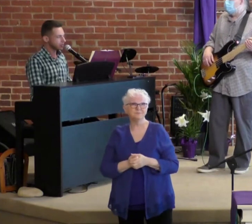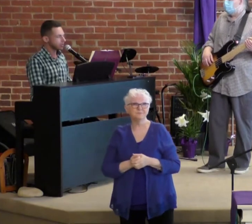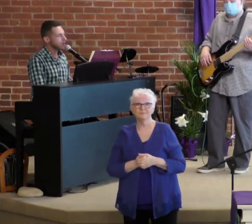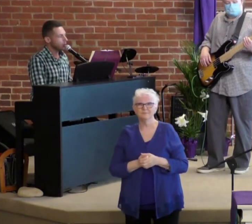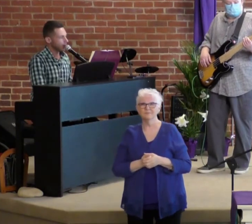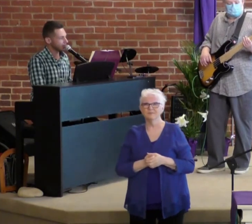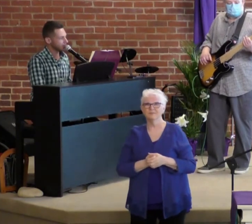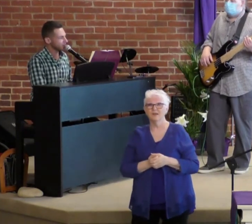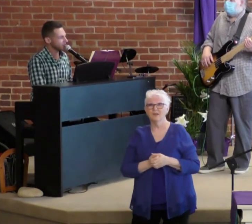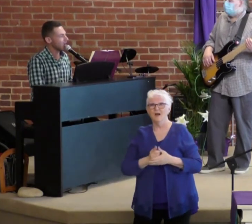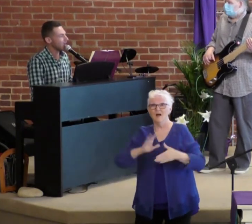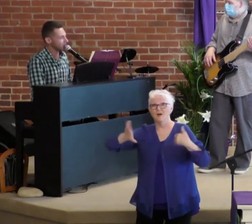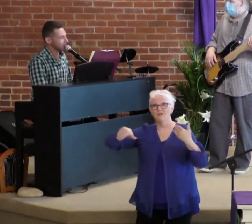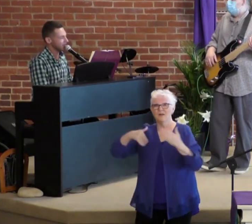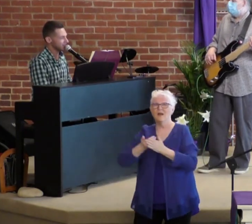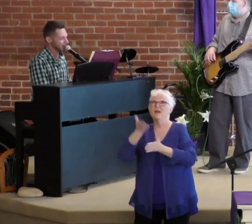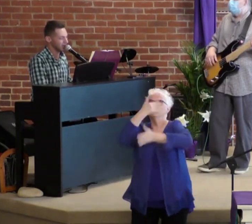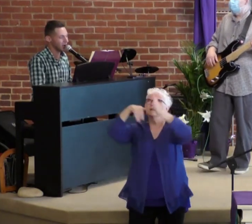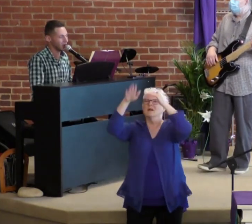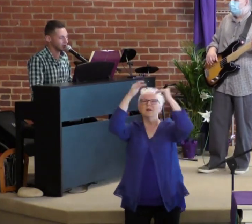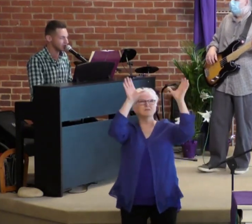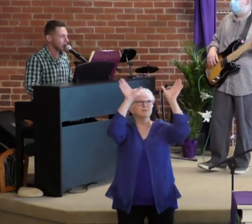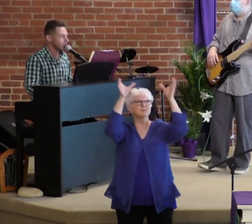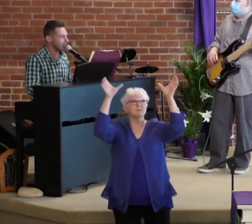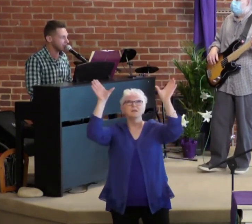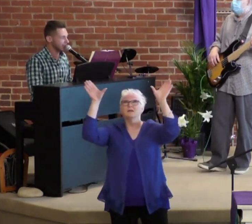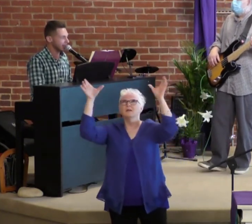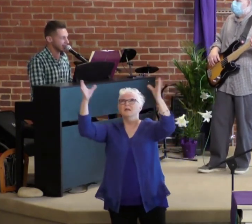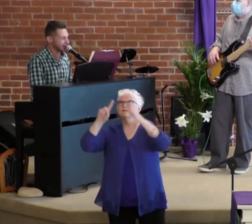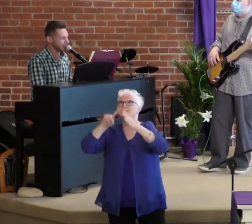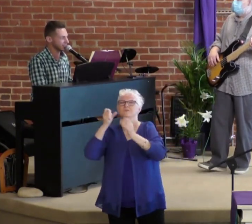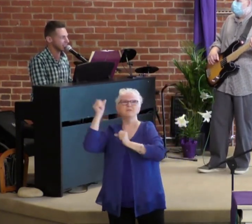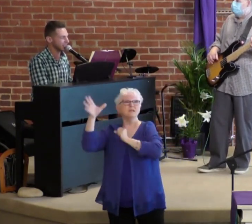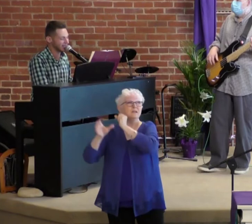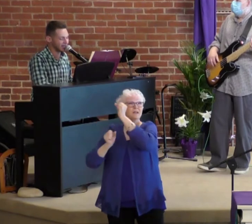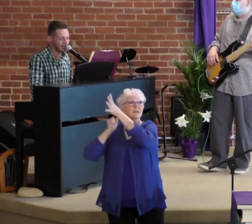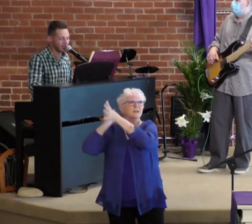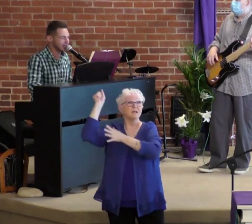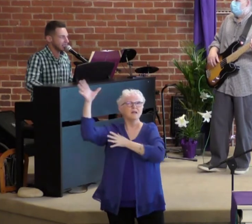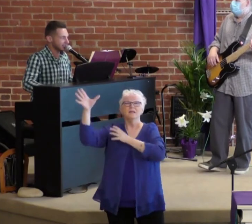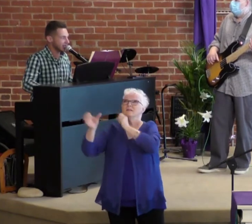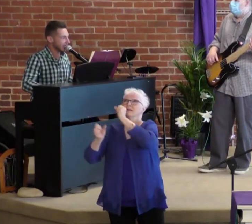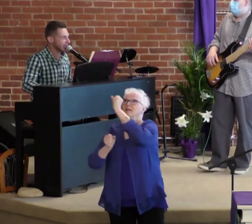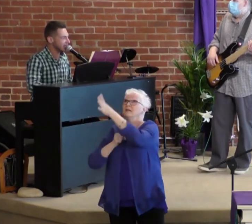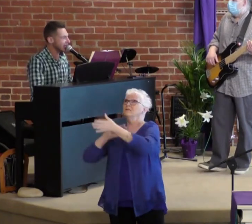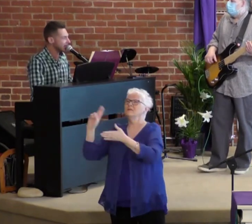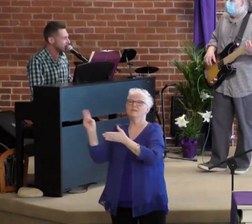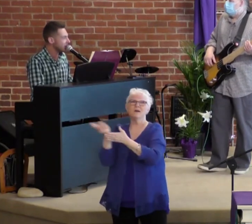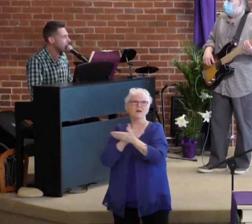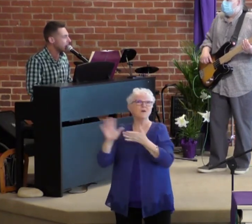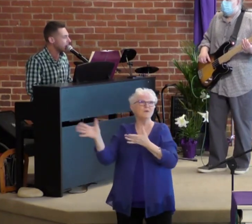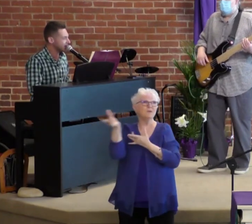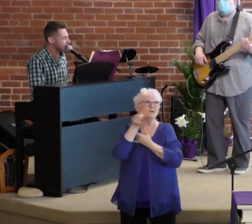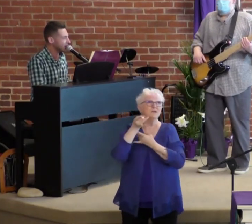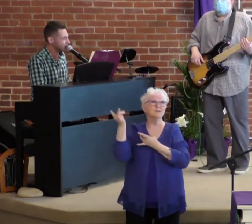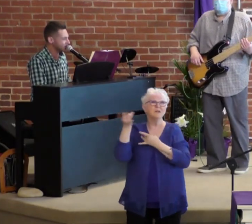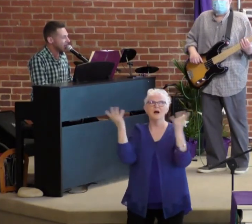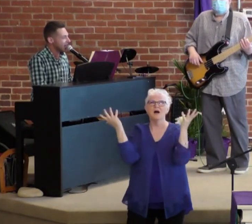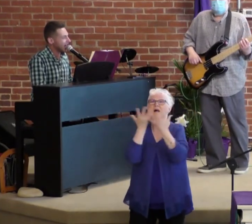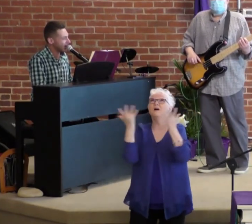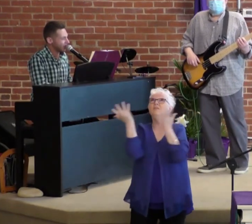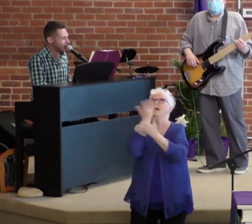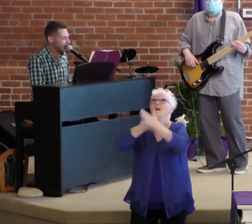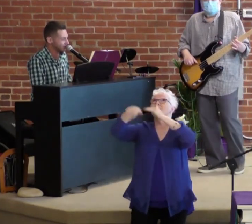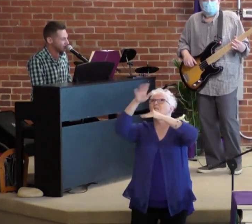skies. When with all that heavenly host we begin to sing, singing in the Holy